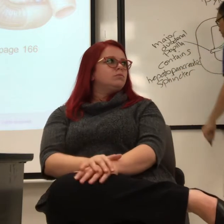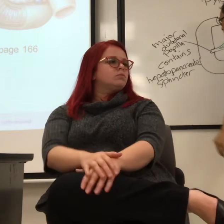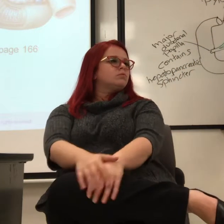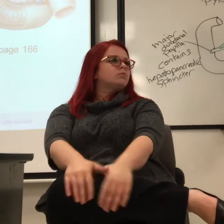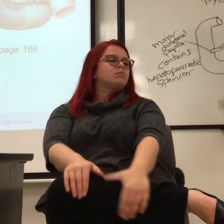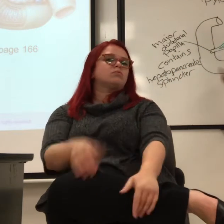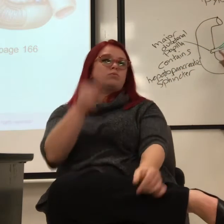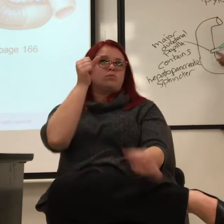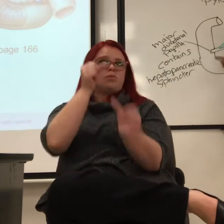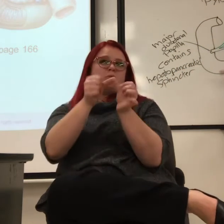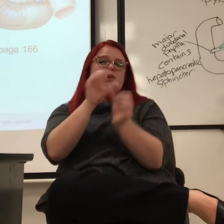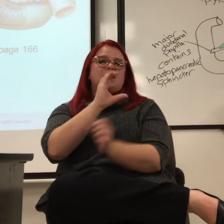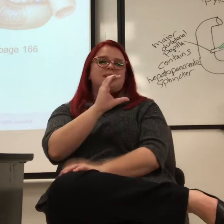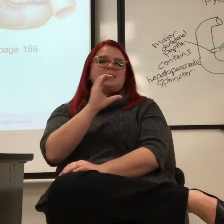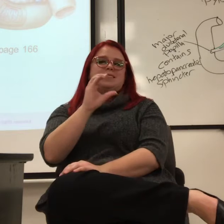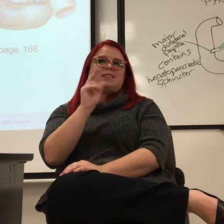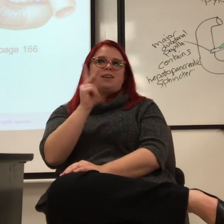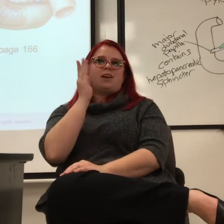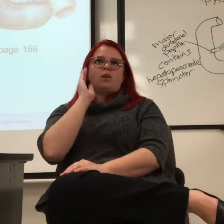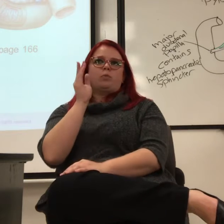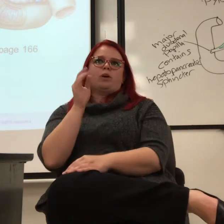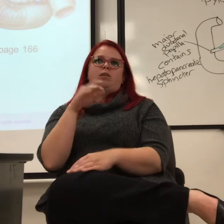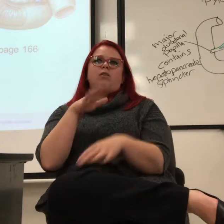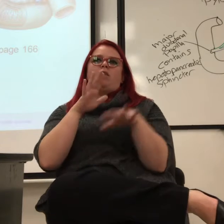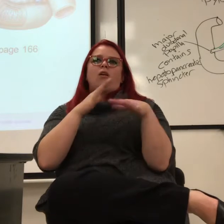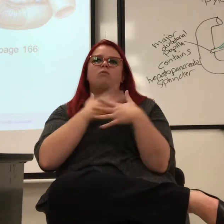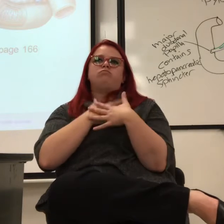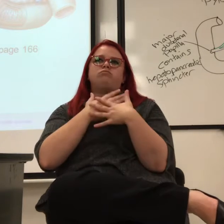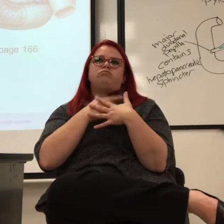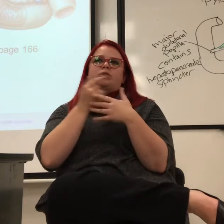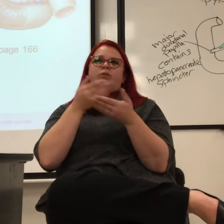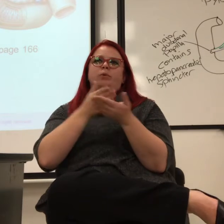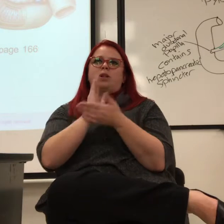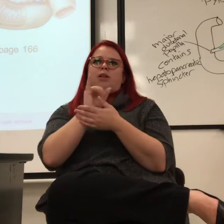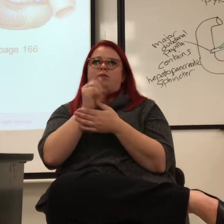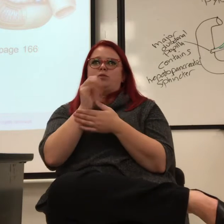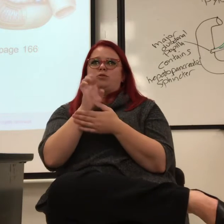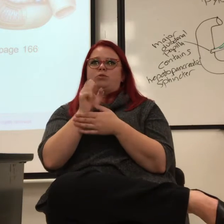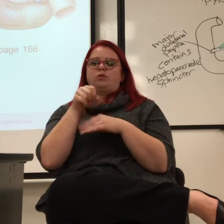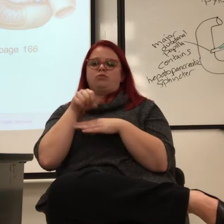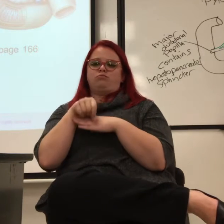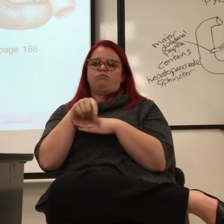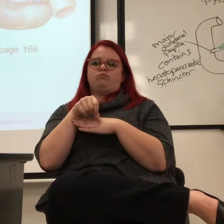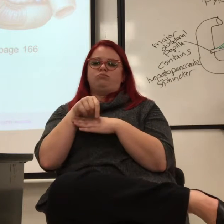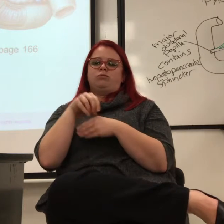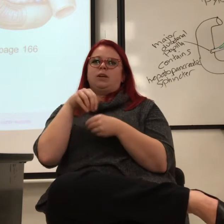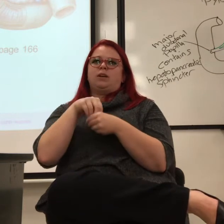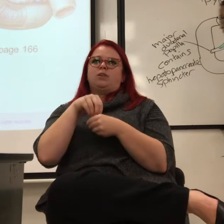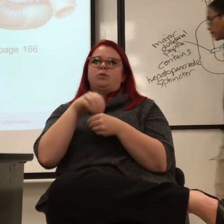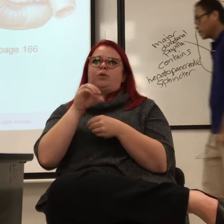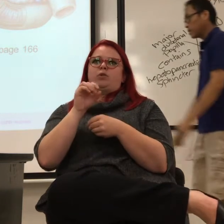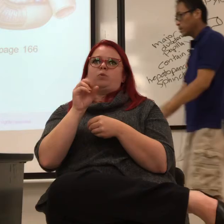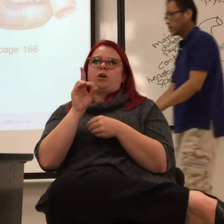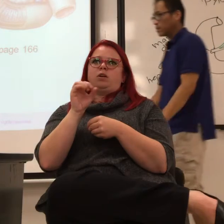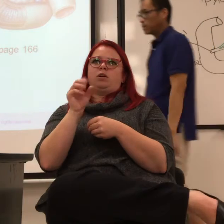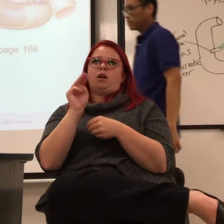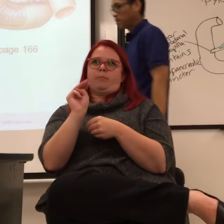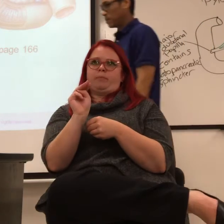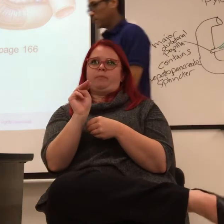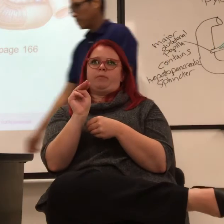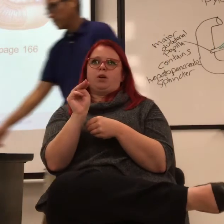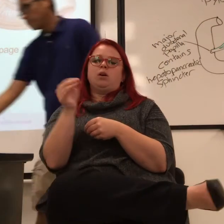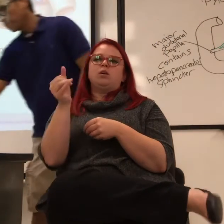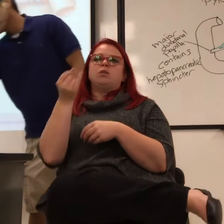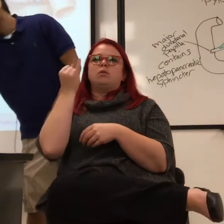Remember, CCK will relax it to allow the juices to squirt into the duodenum. So imagine there's a